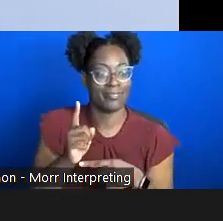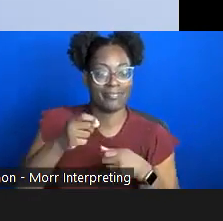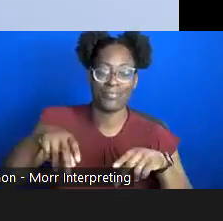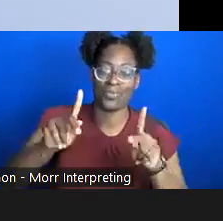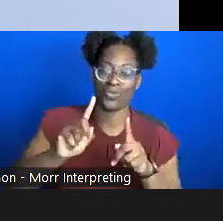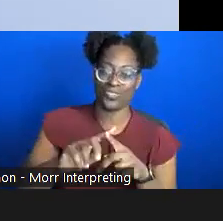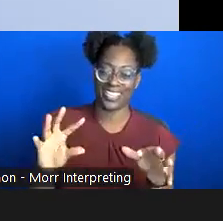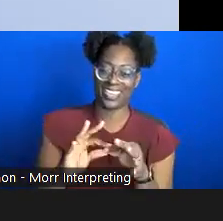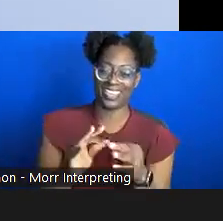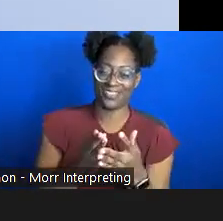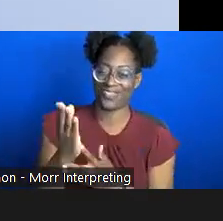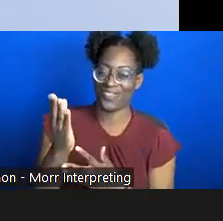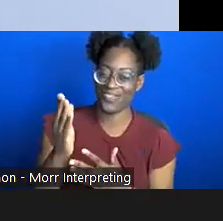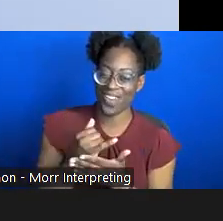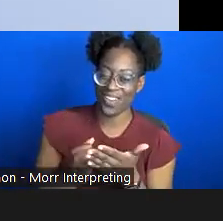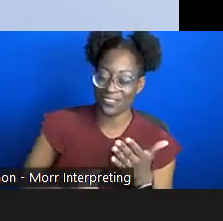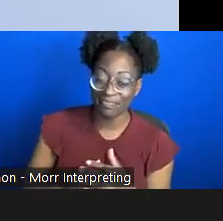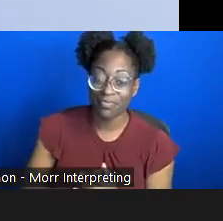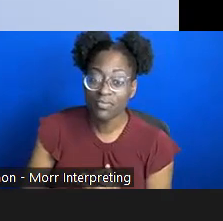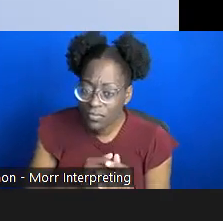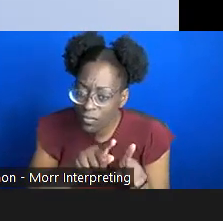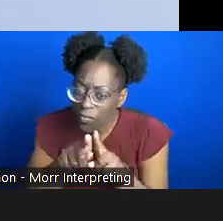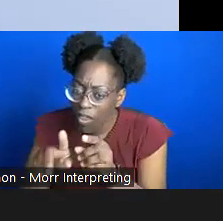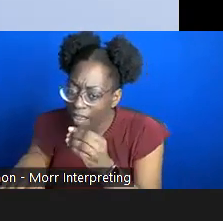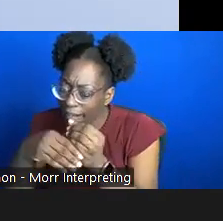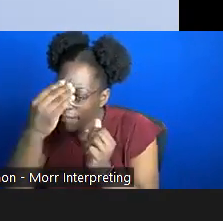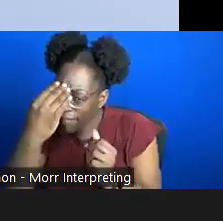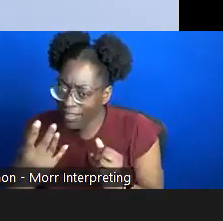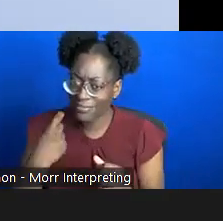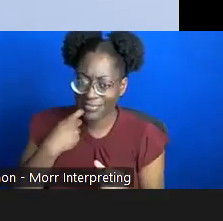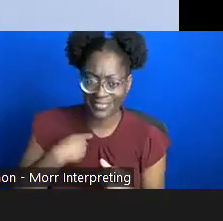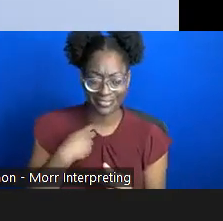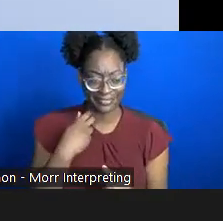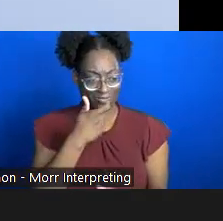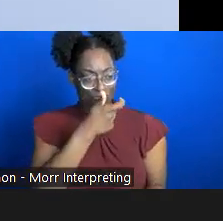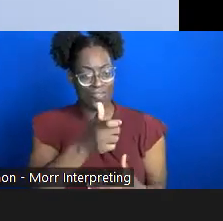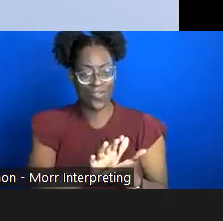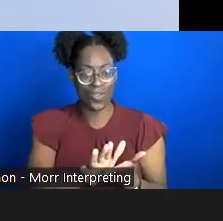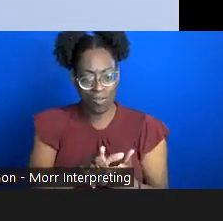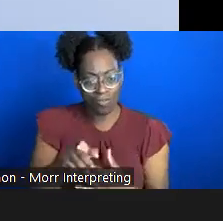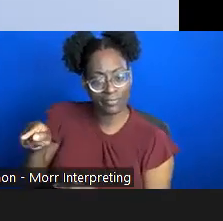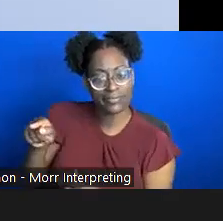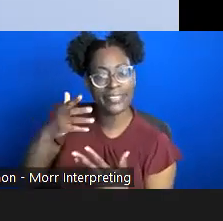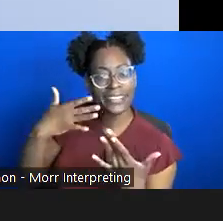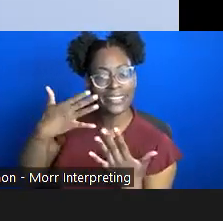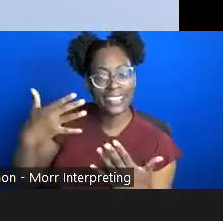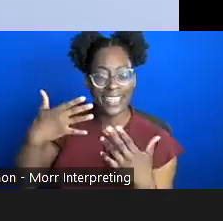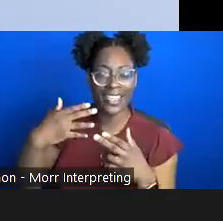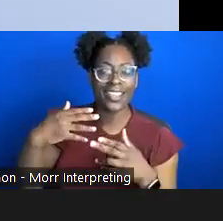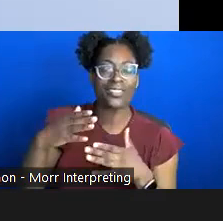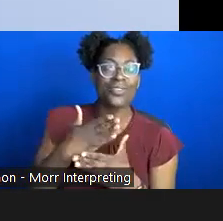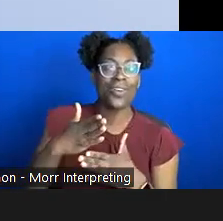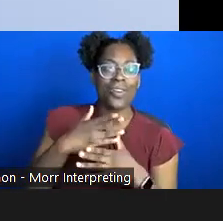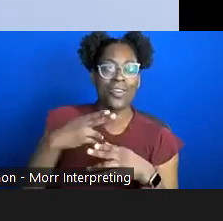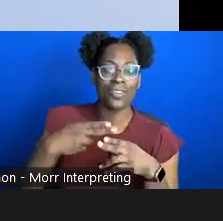snippet of Delana singing I Put a Spell on You, and it was awesome. So if you want to do a search for Delana, I